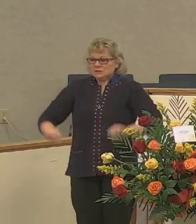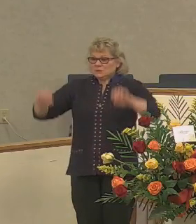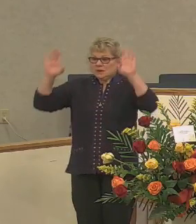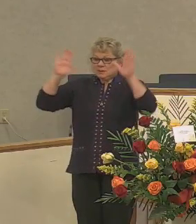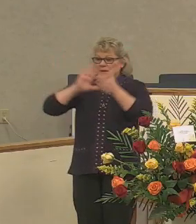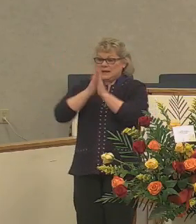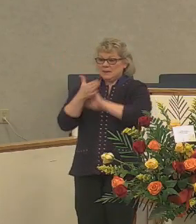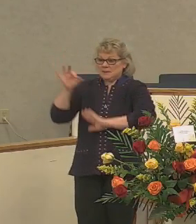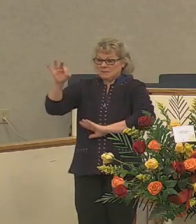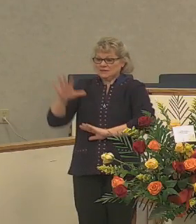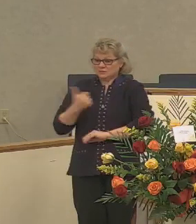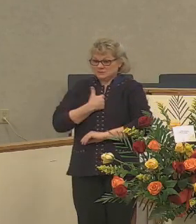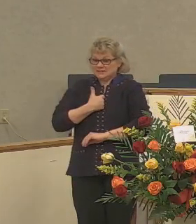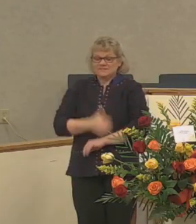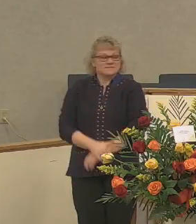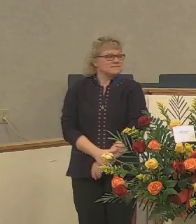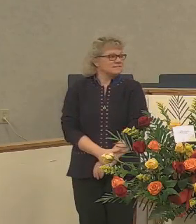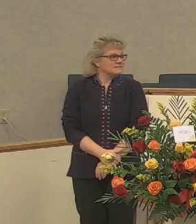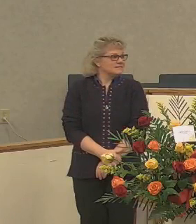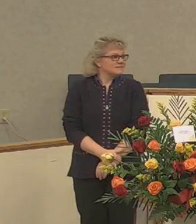ministry. And